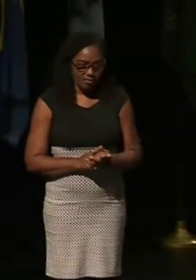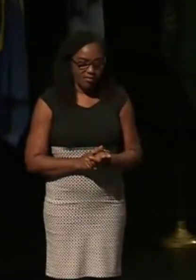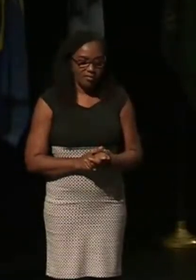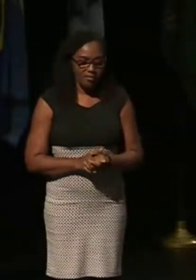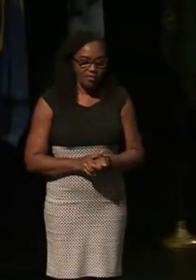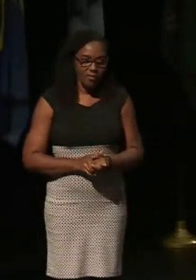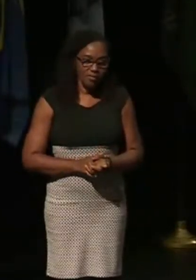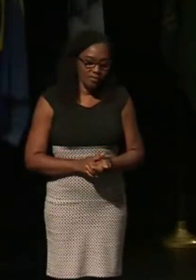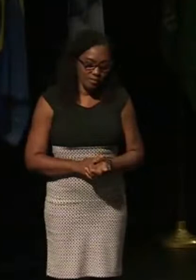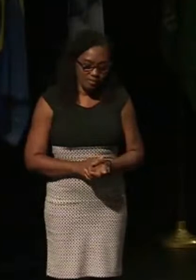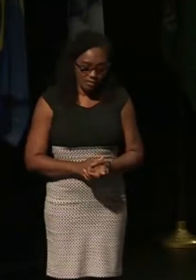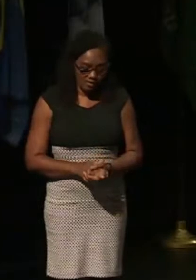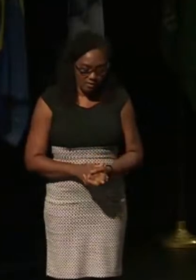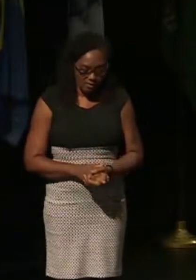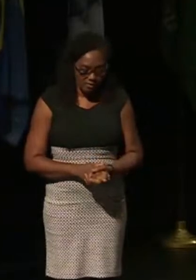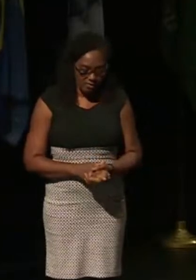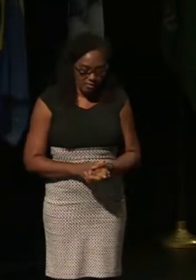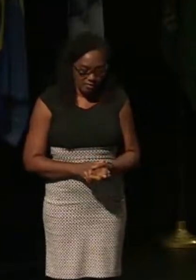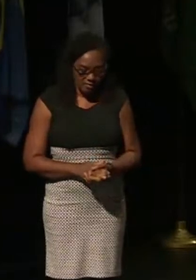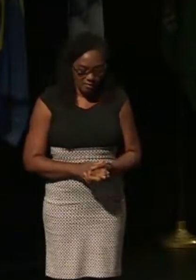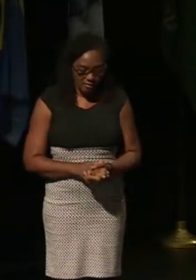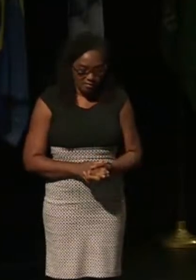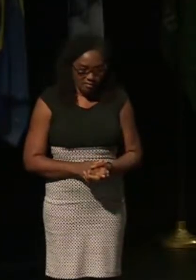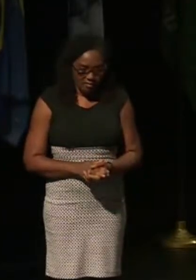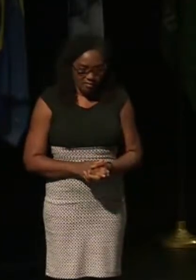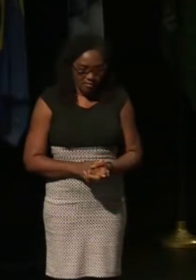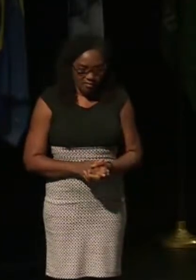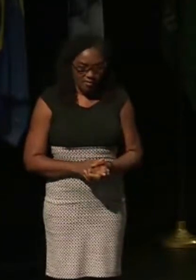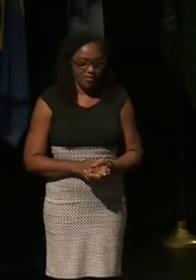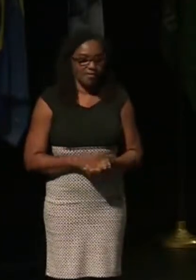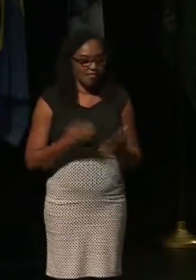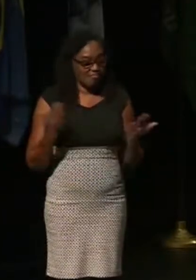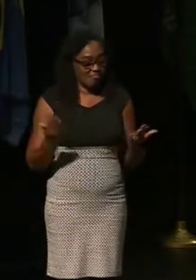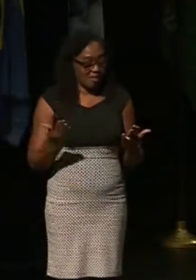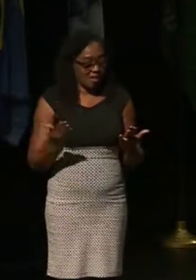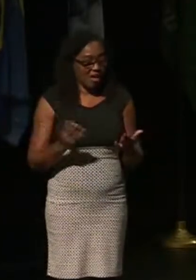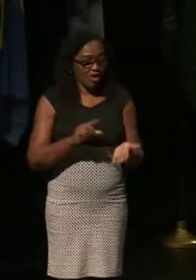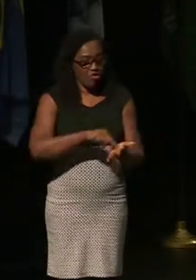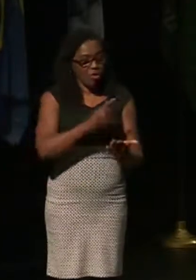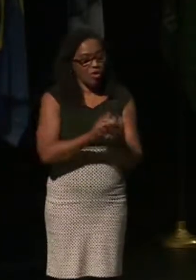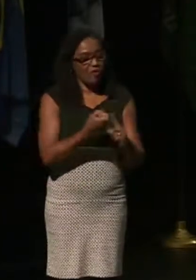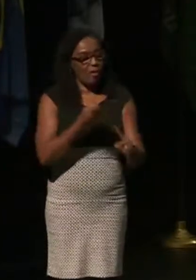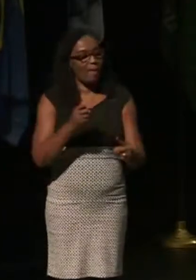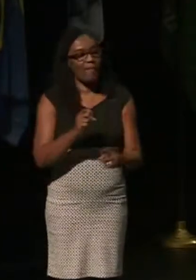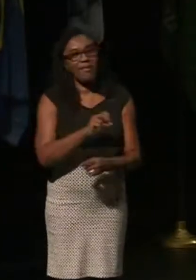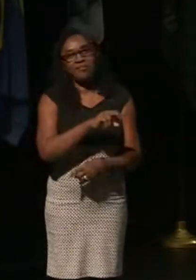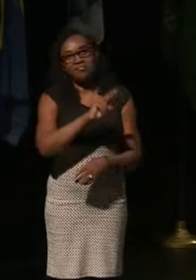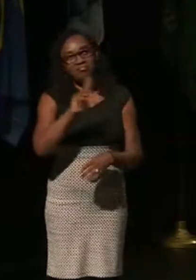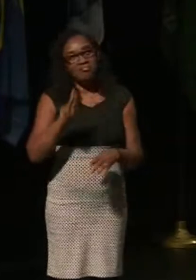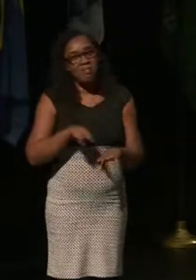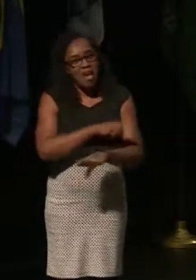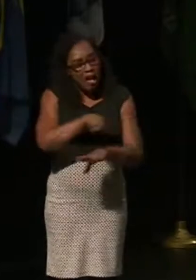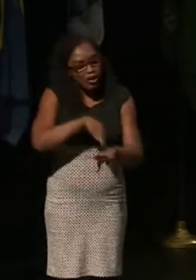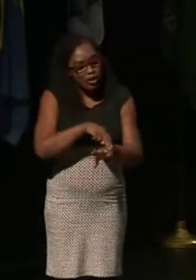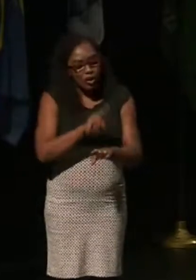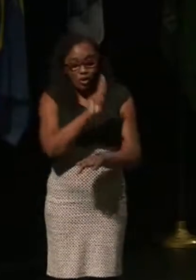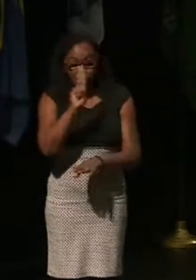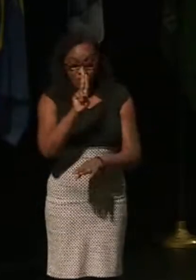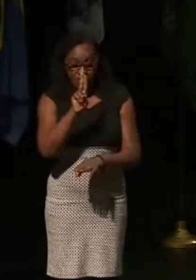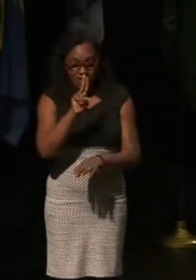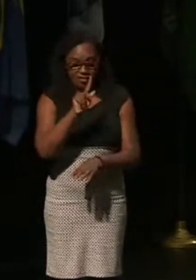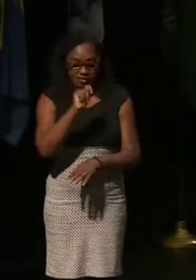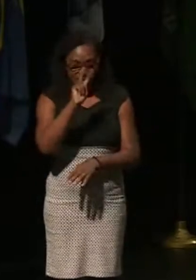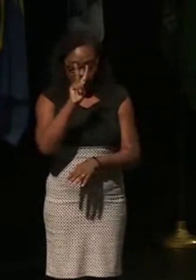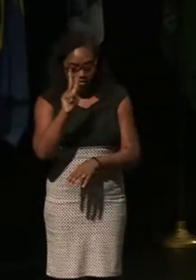academia. That is the National University of Trinidad and Tobago. This year,